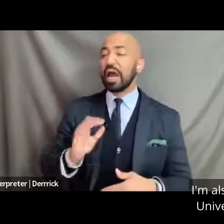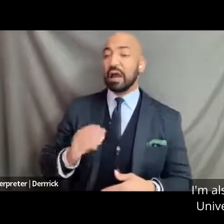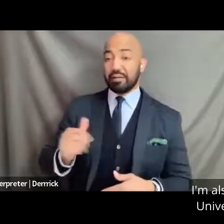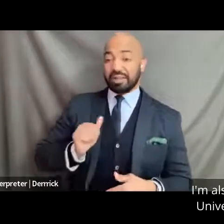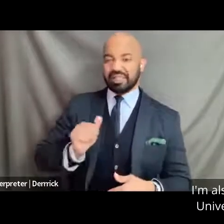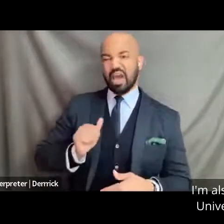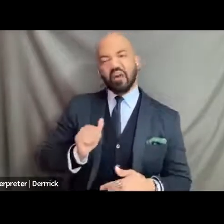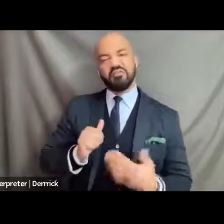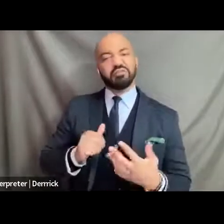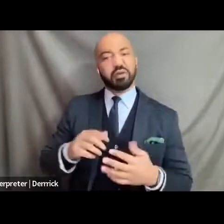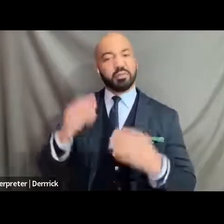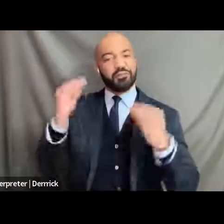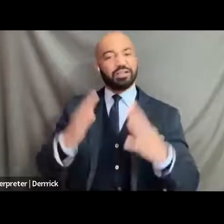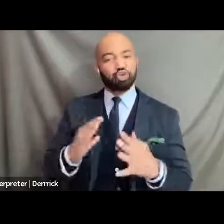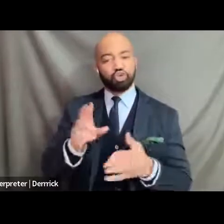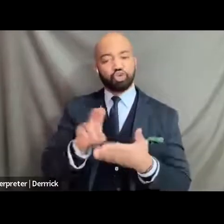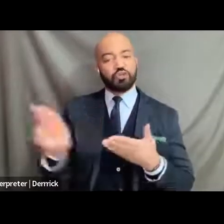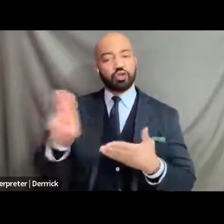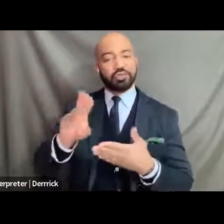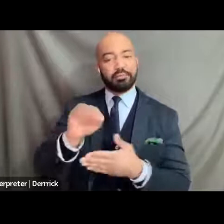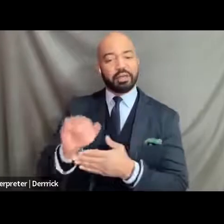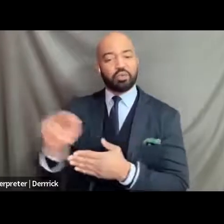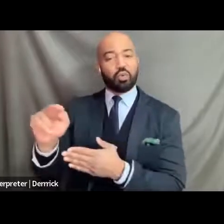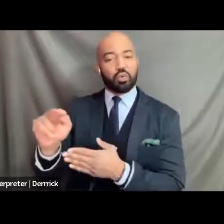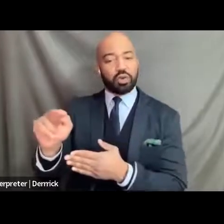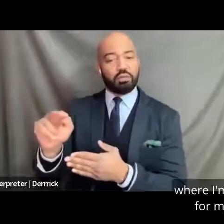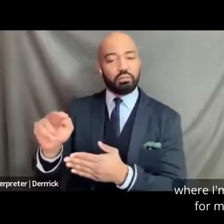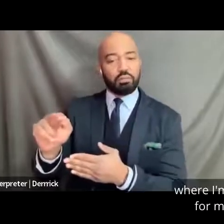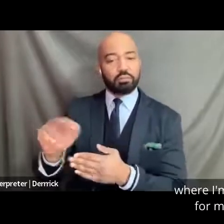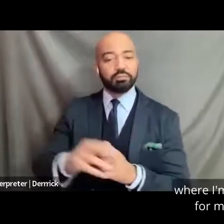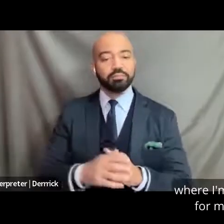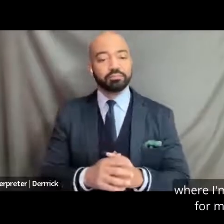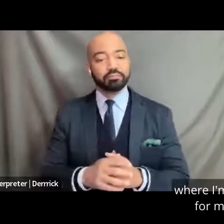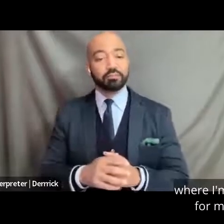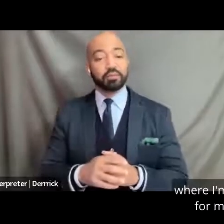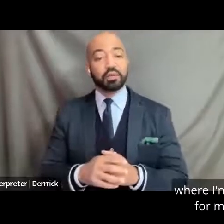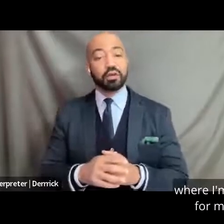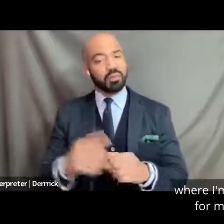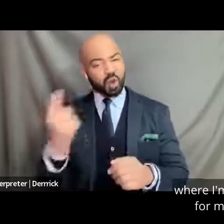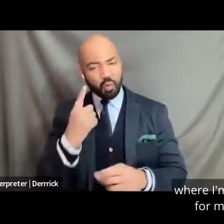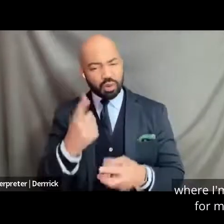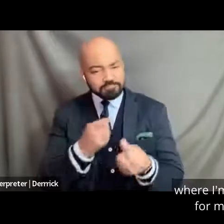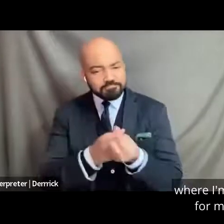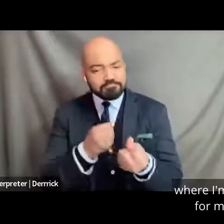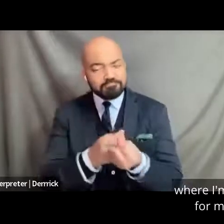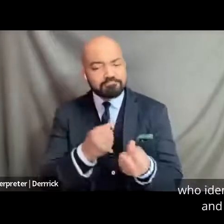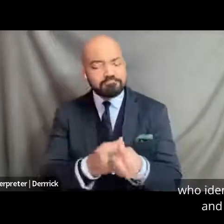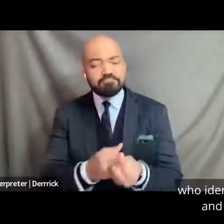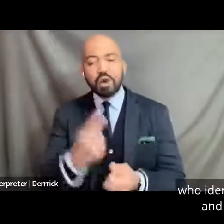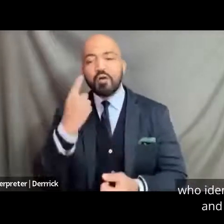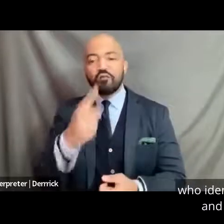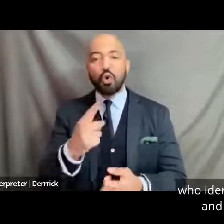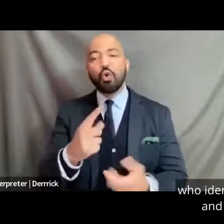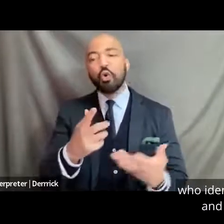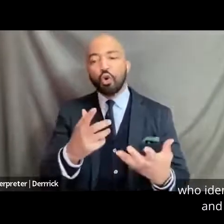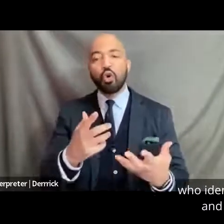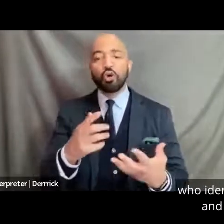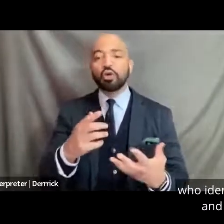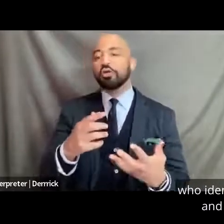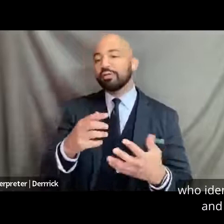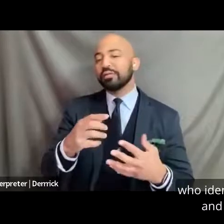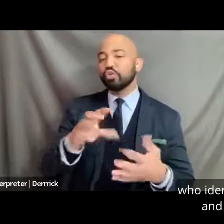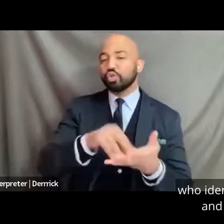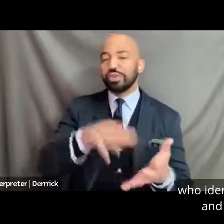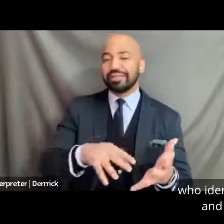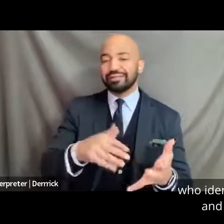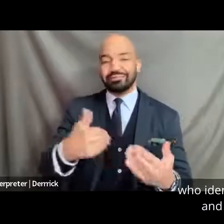university of minnesota where i um are where i'm constantly advocating for my disabled students who identify as having